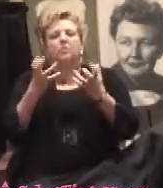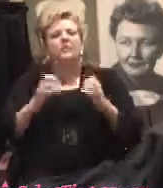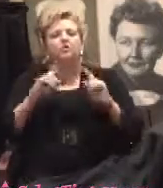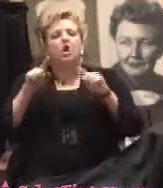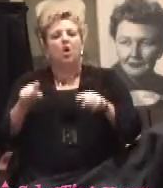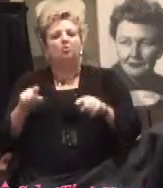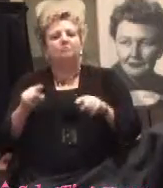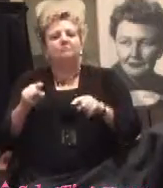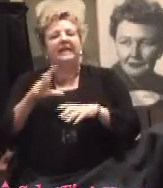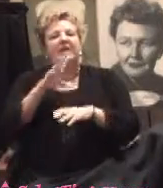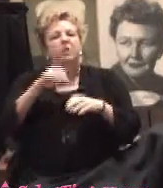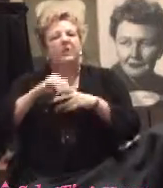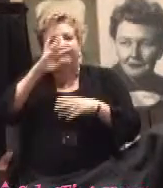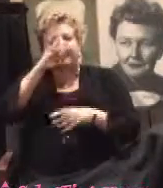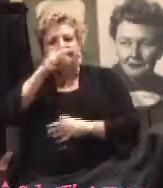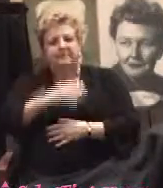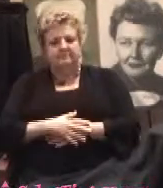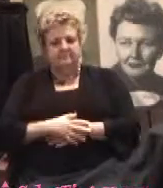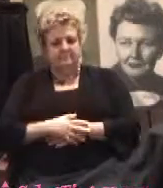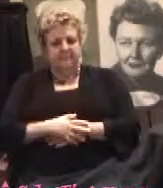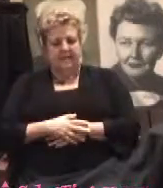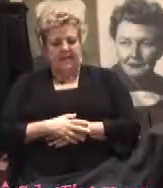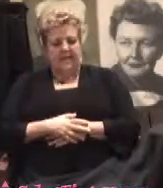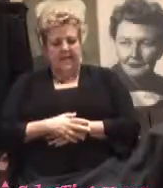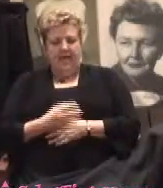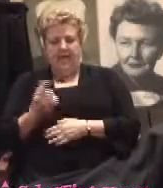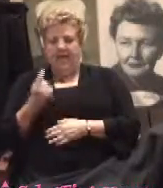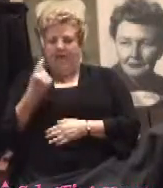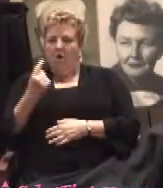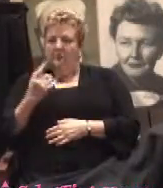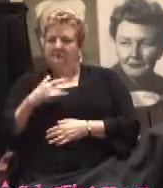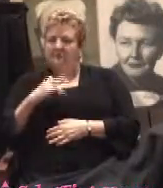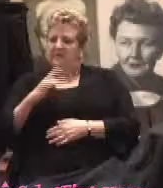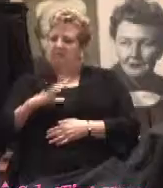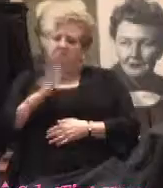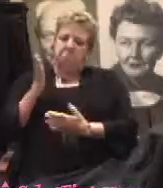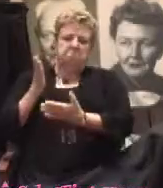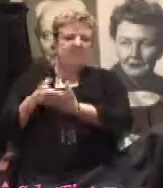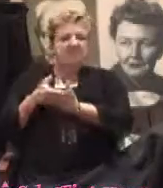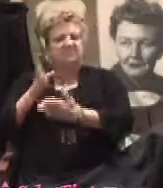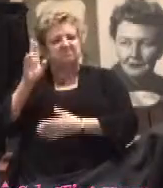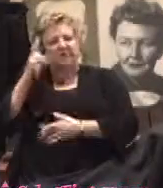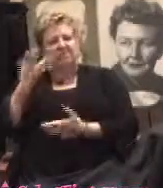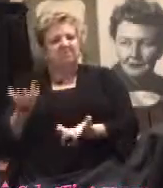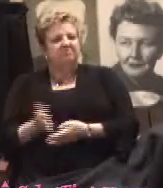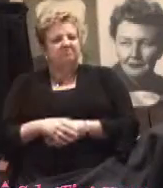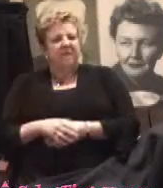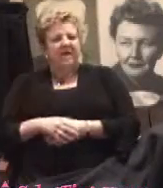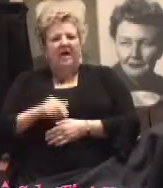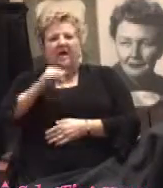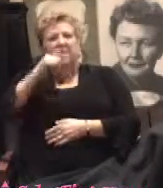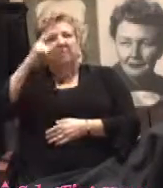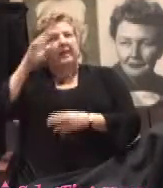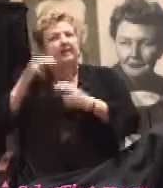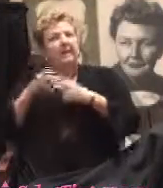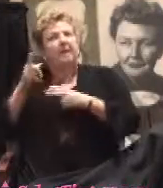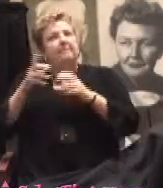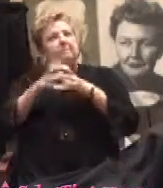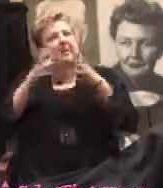them. And I just always had this terrible resentment against him. I mean, I don't think about him that much, but when I do, I don't